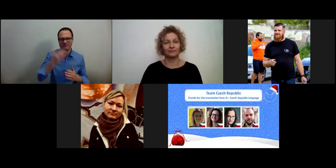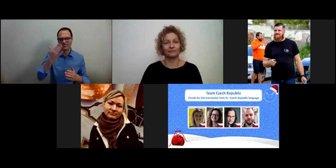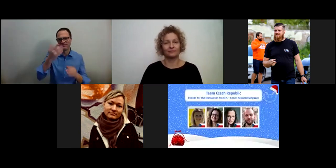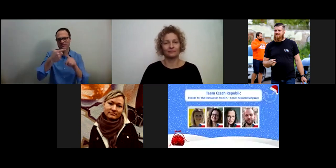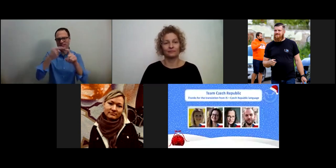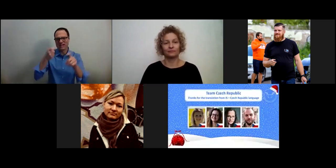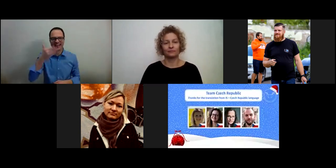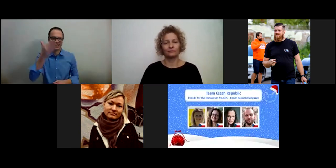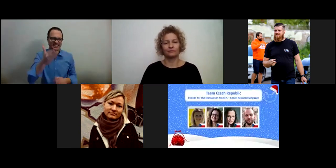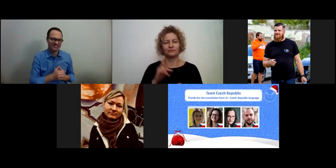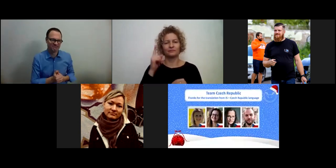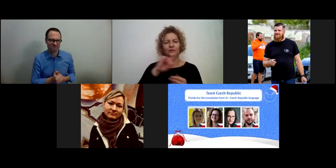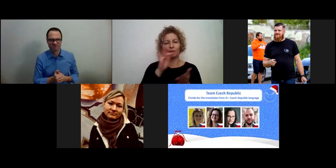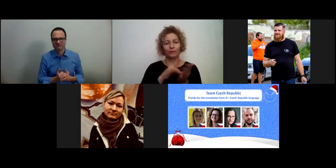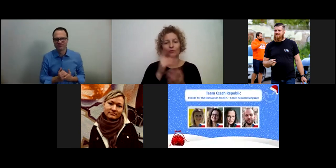Next, Czech.